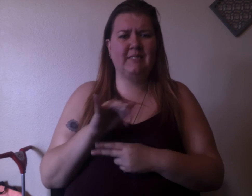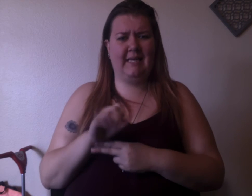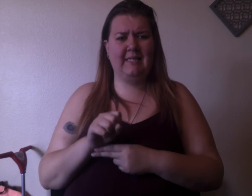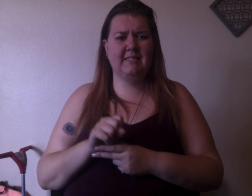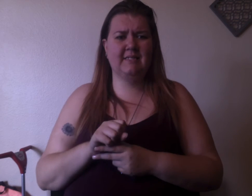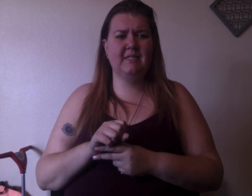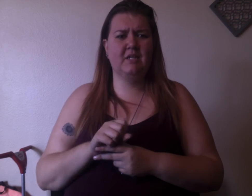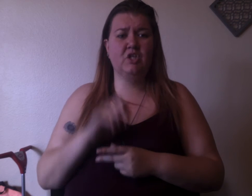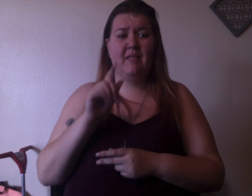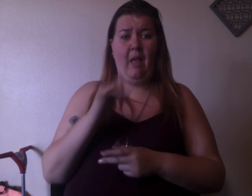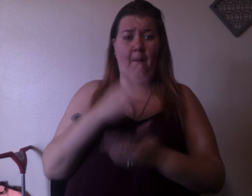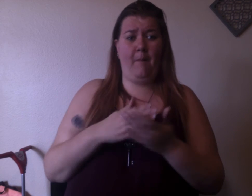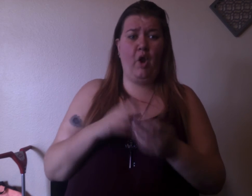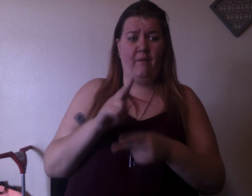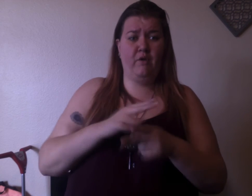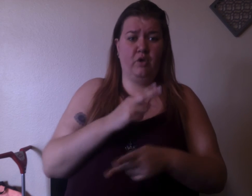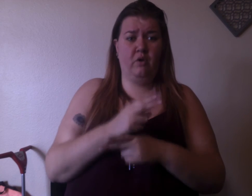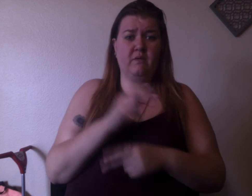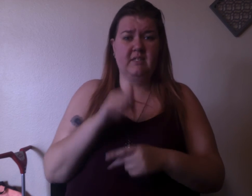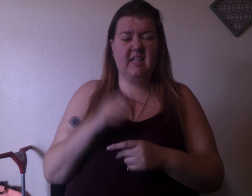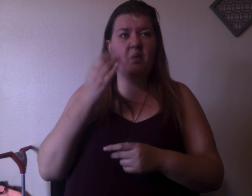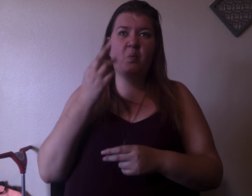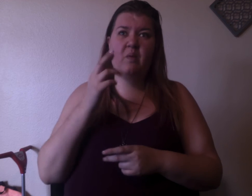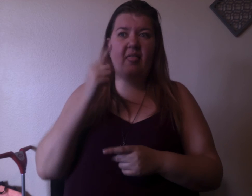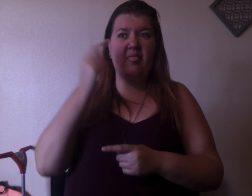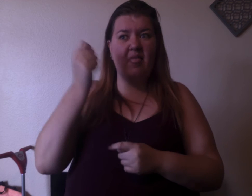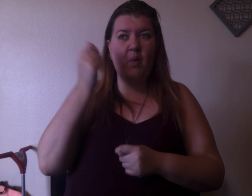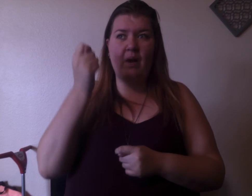universe that we can theoretically observe,